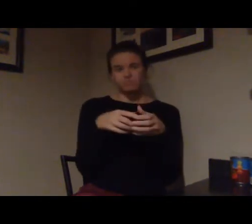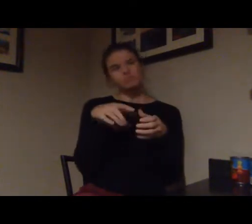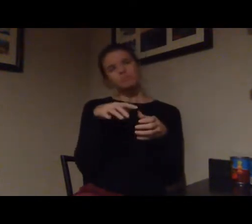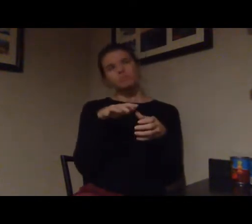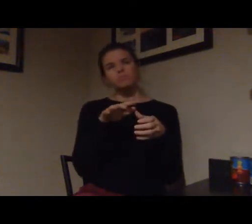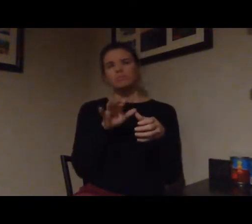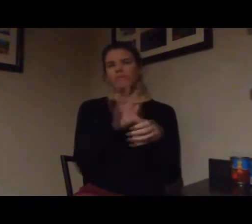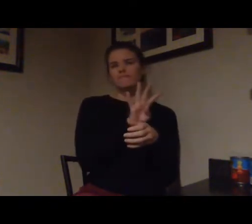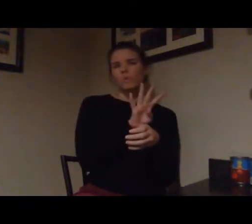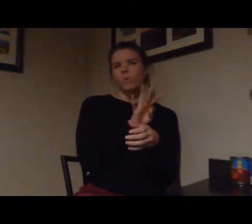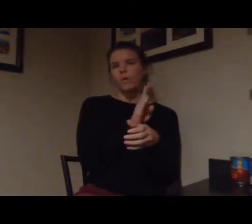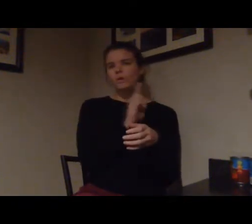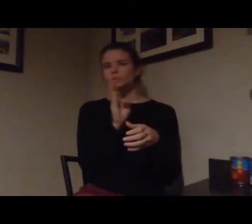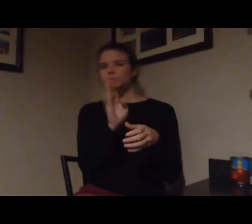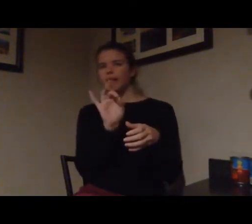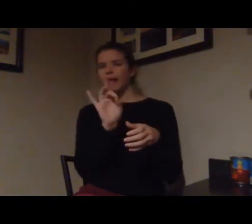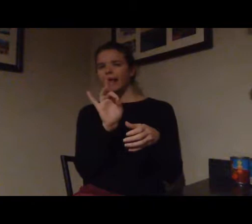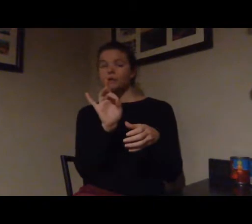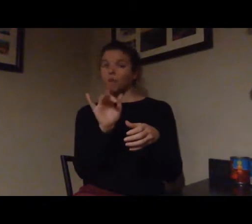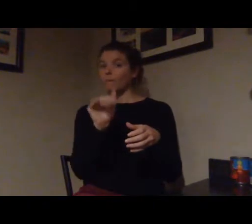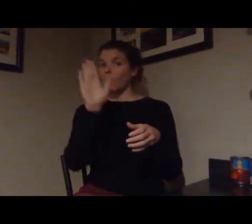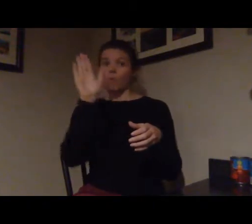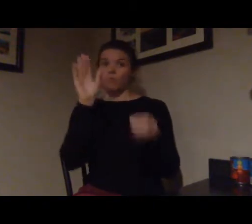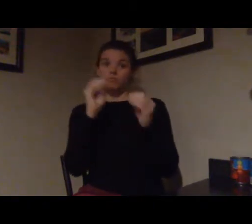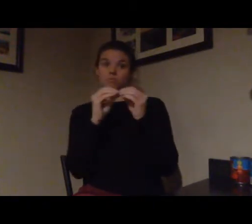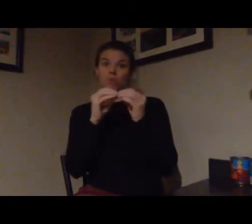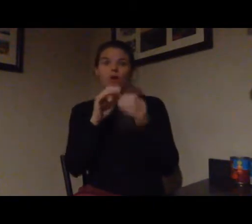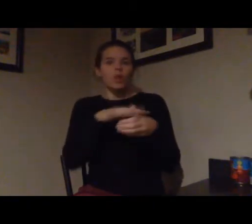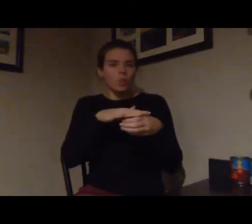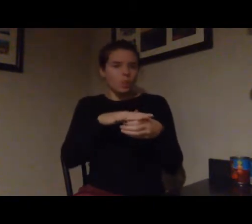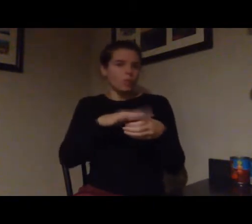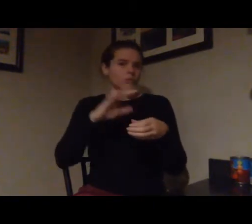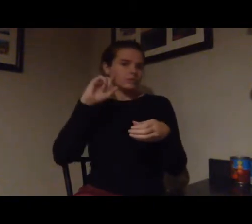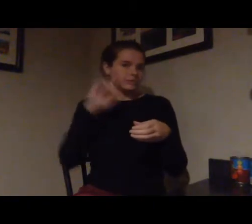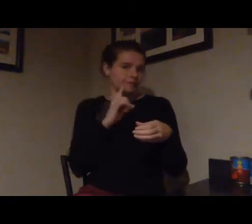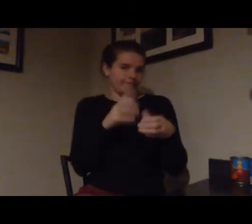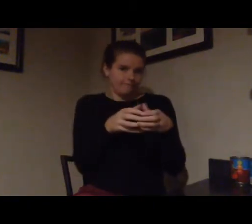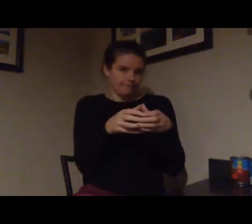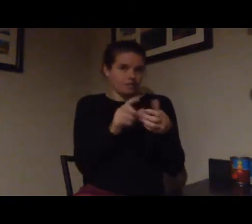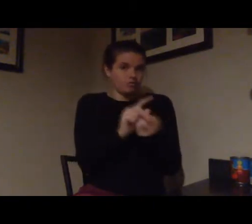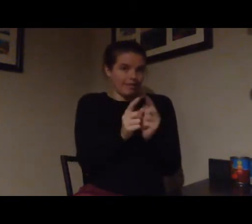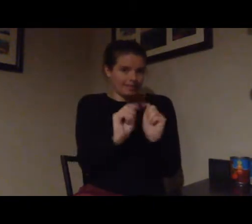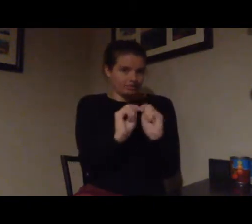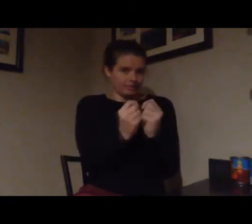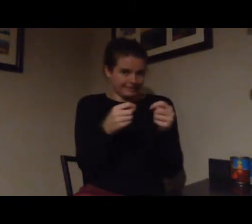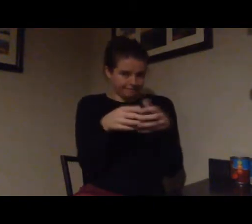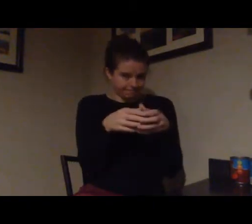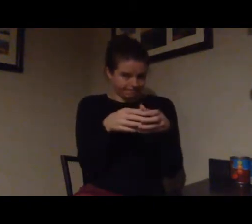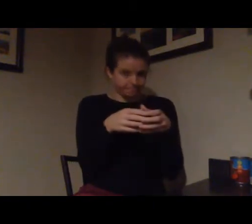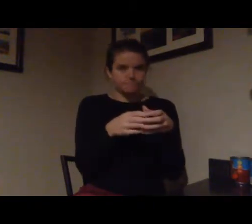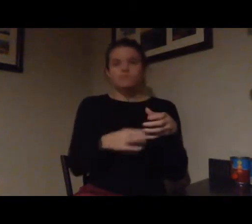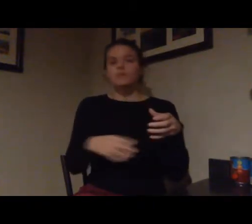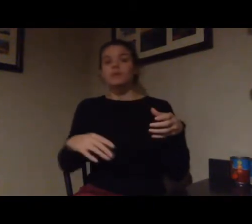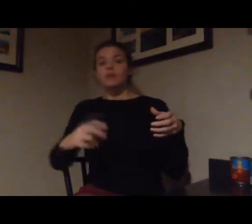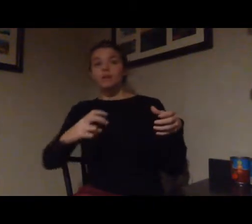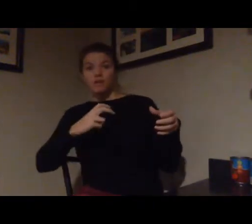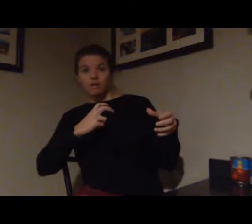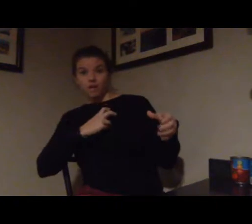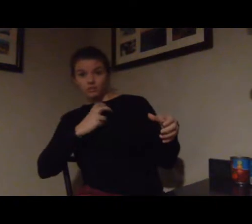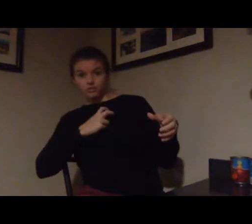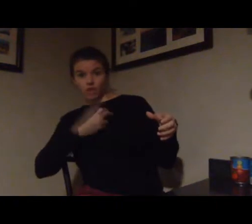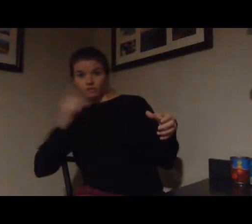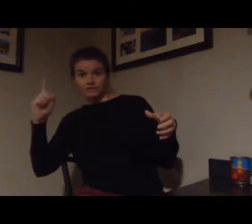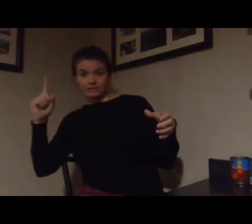is 4 to 8 or even more local deaf. And then the consultant comes